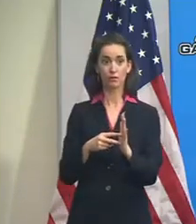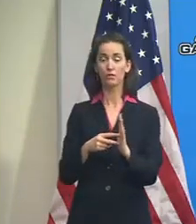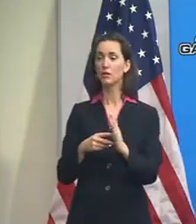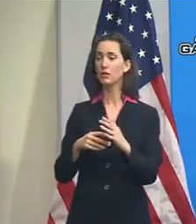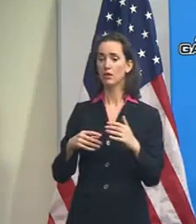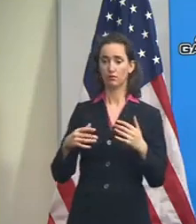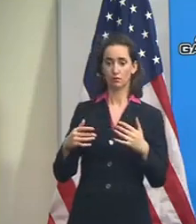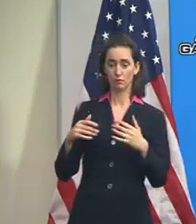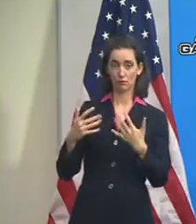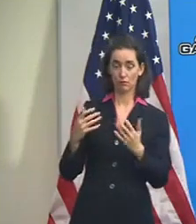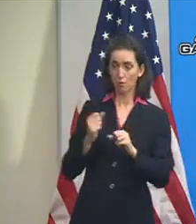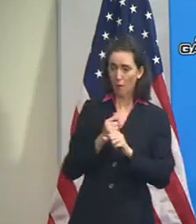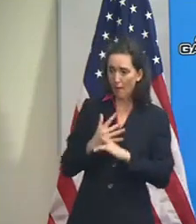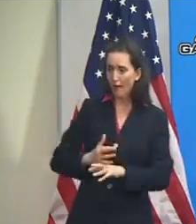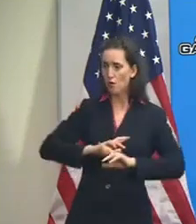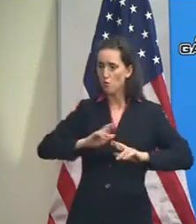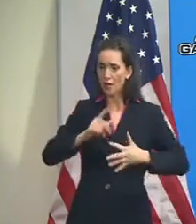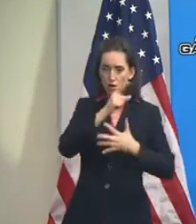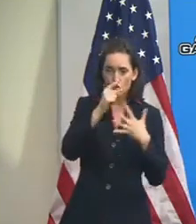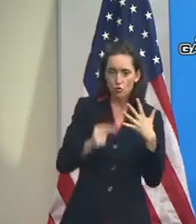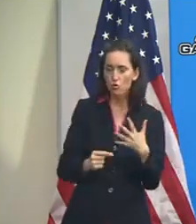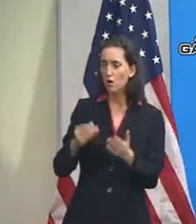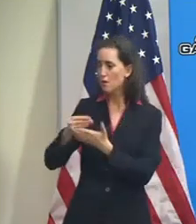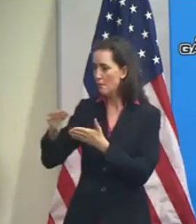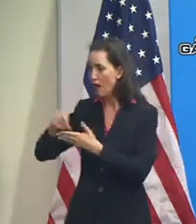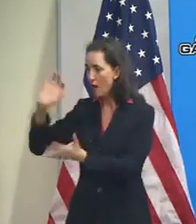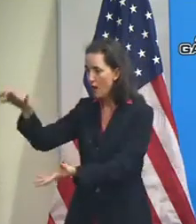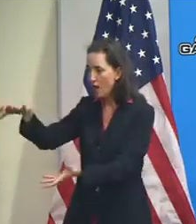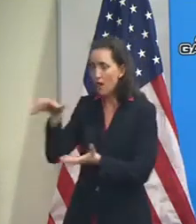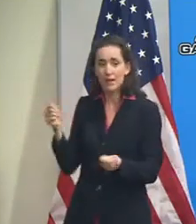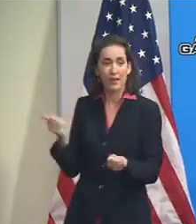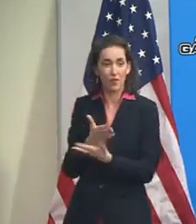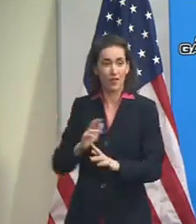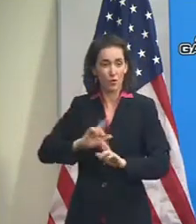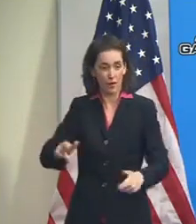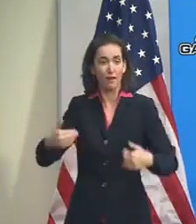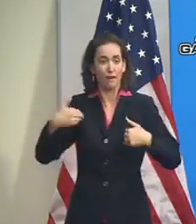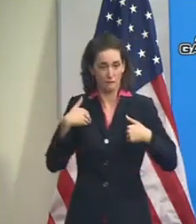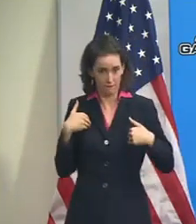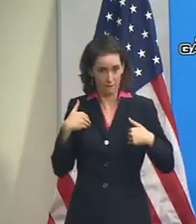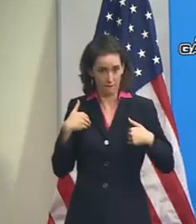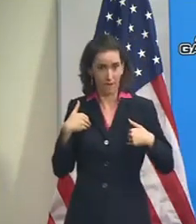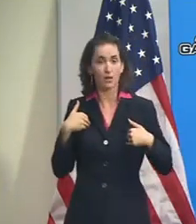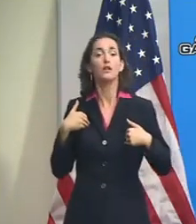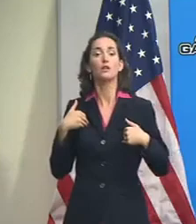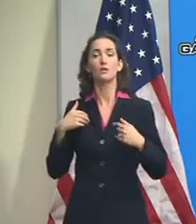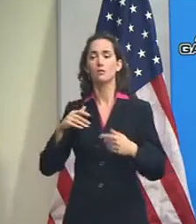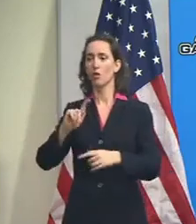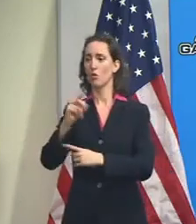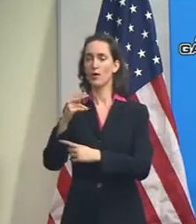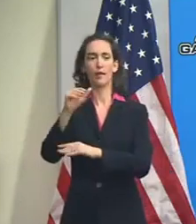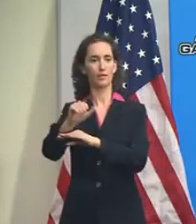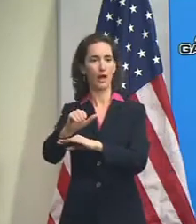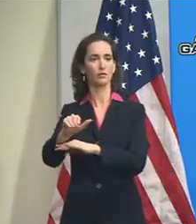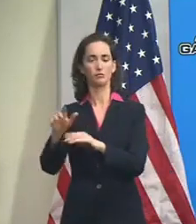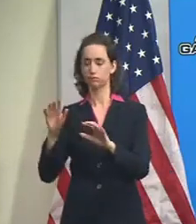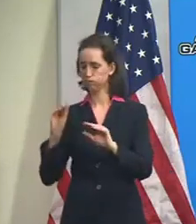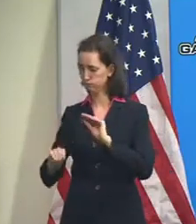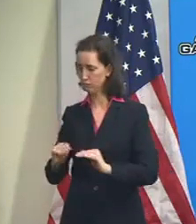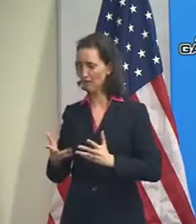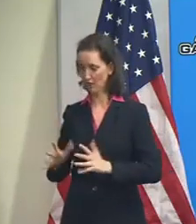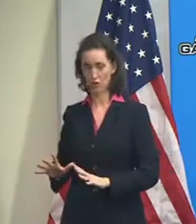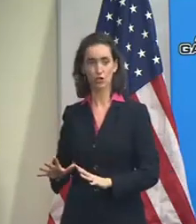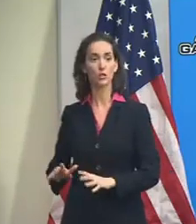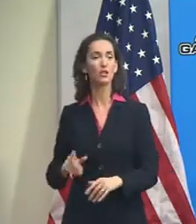to get ready. Make sure you have your supplies on hand. And if you have any question about what that should look like,